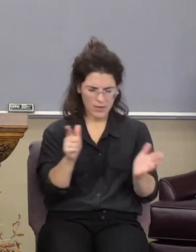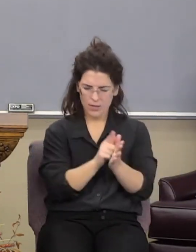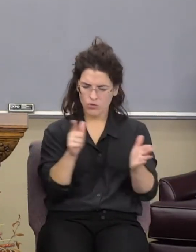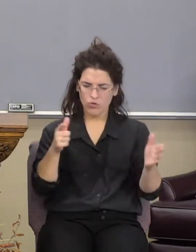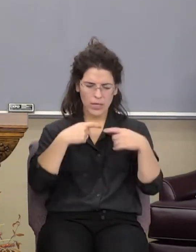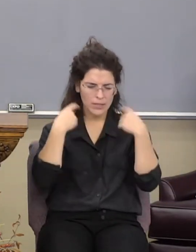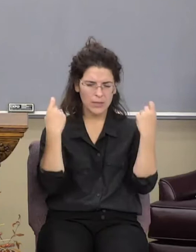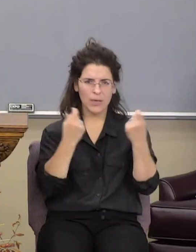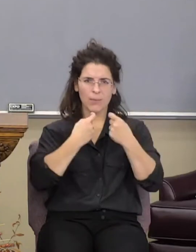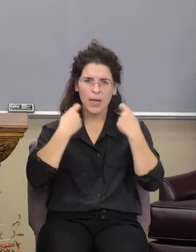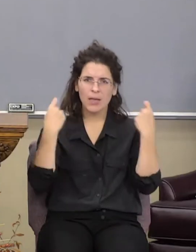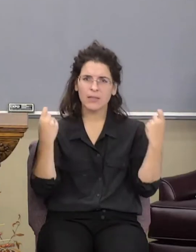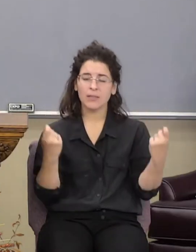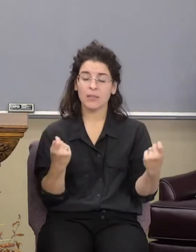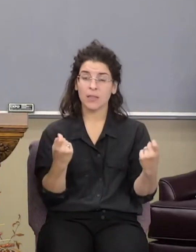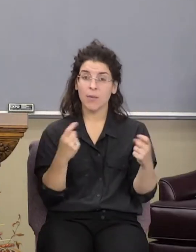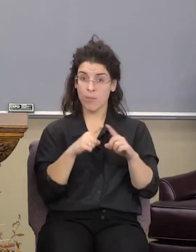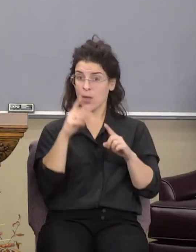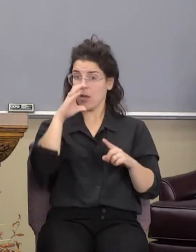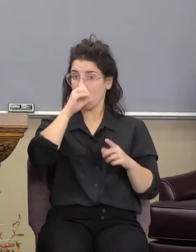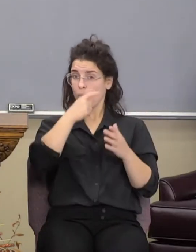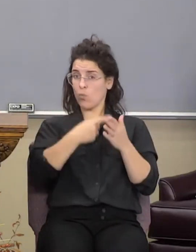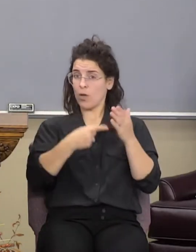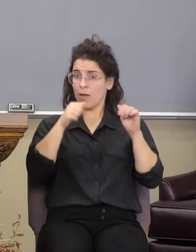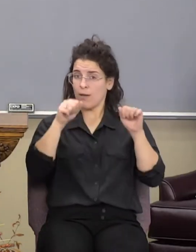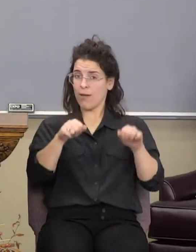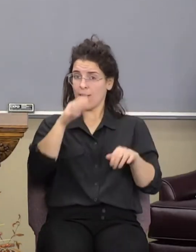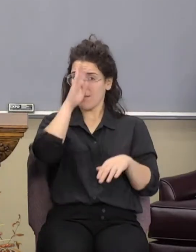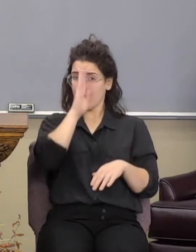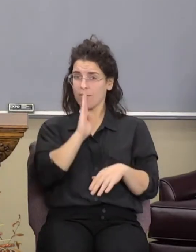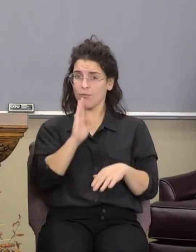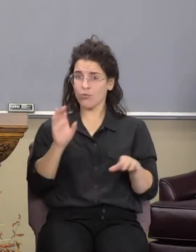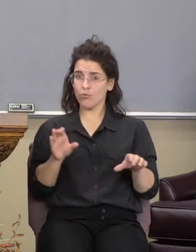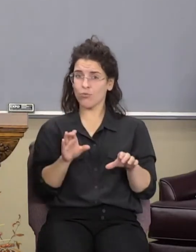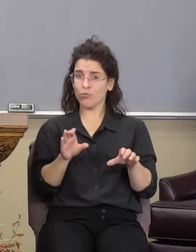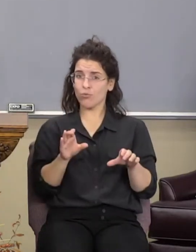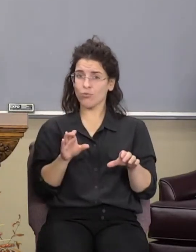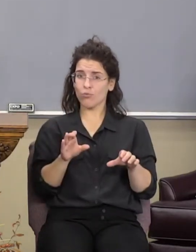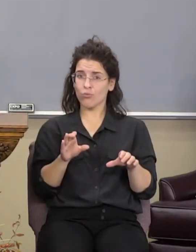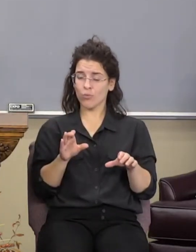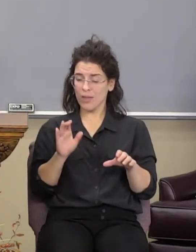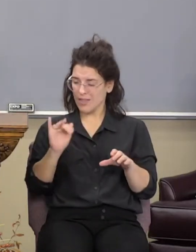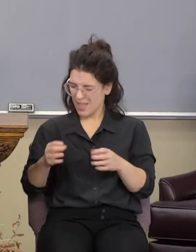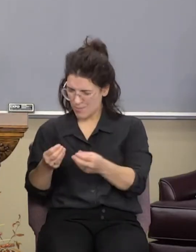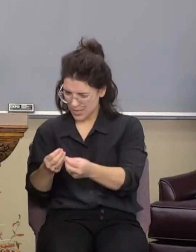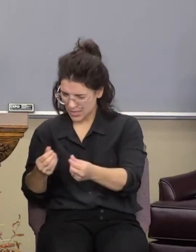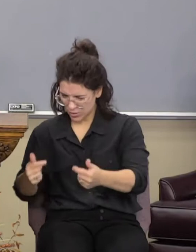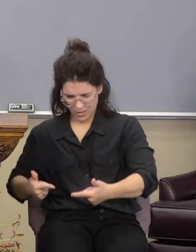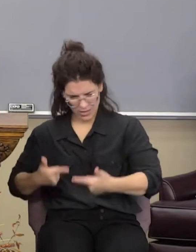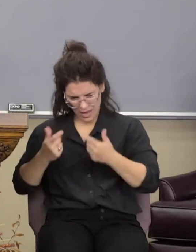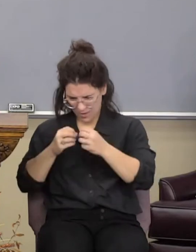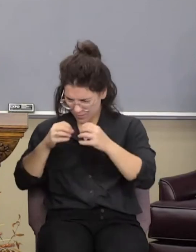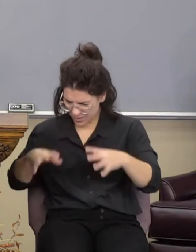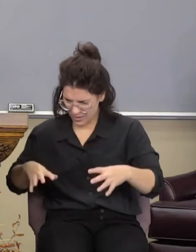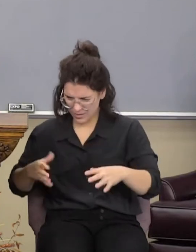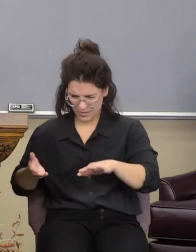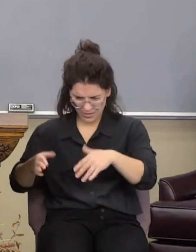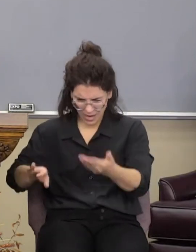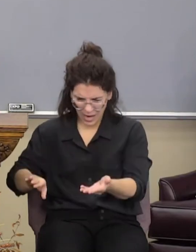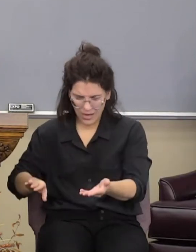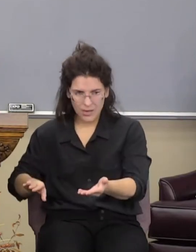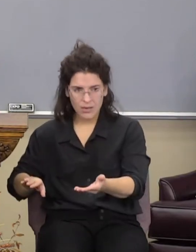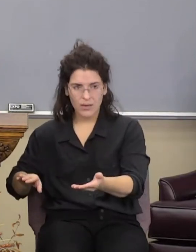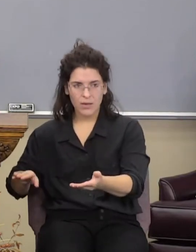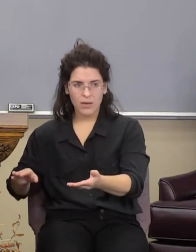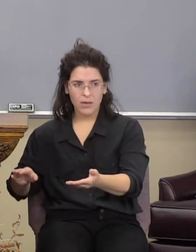and sins. And guess what God can do? Take that material that is lifeless, dead,